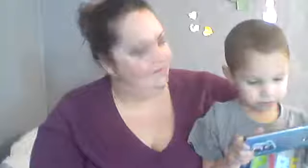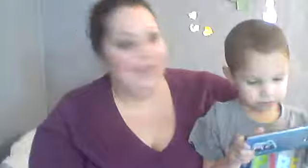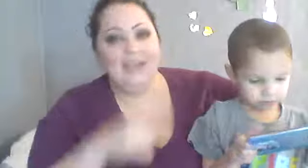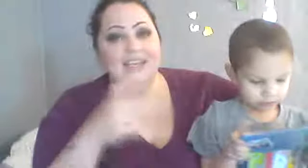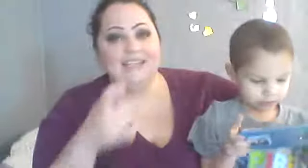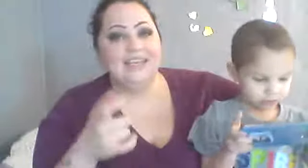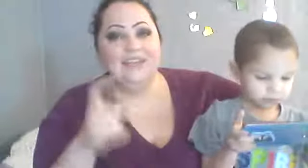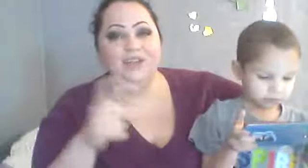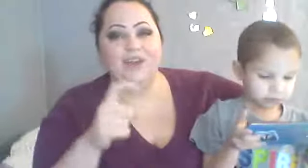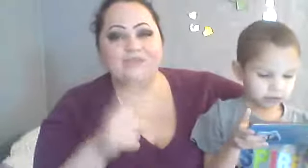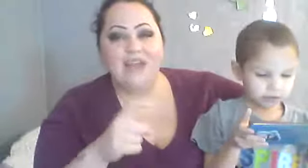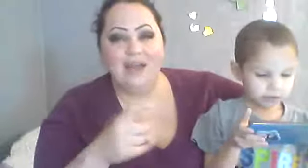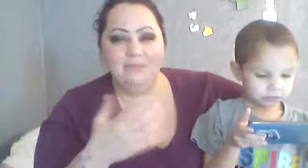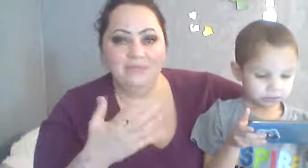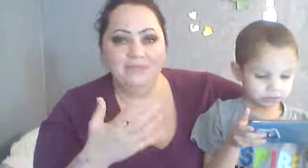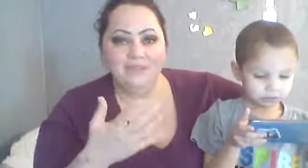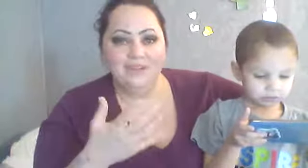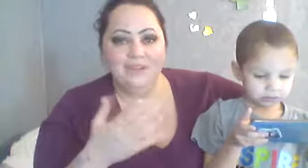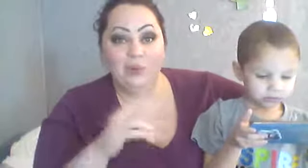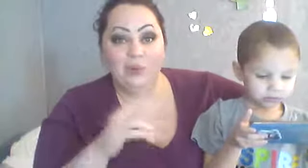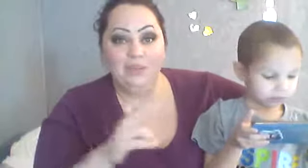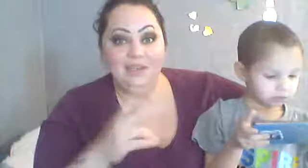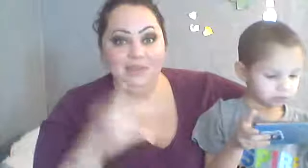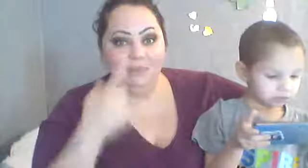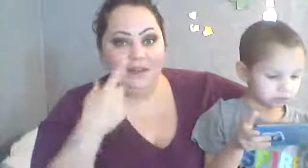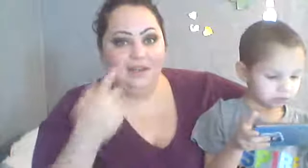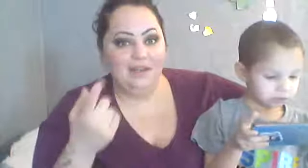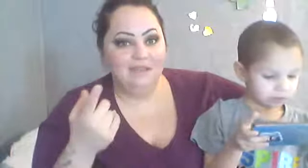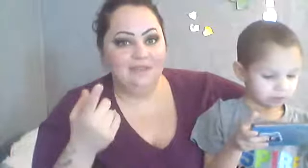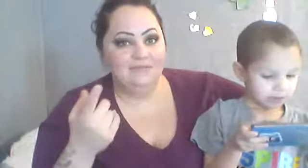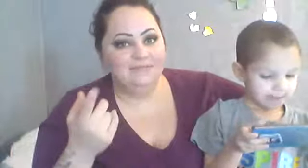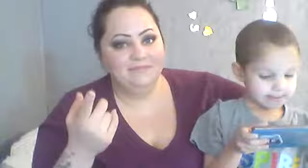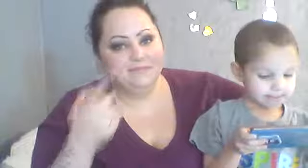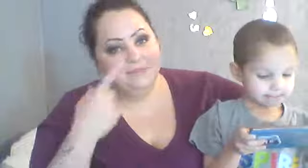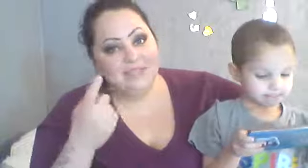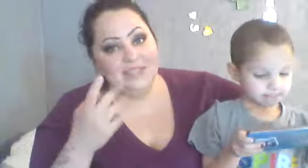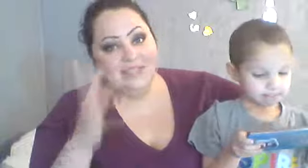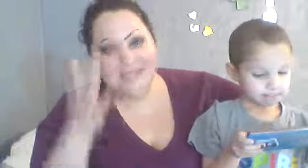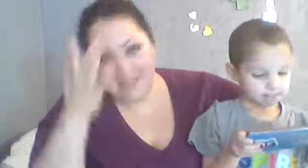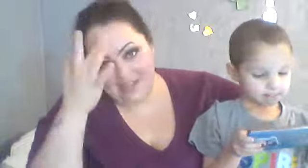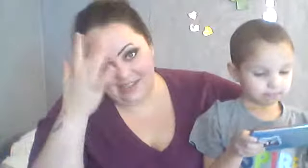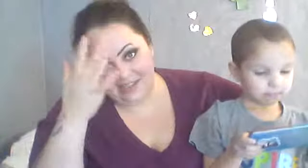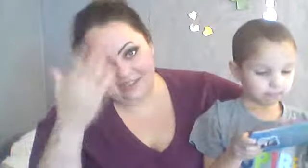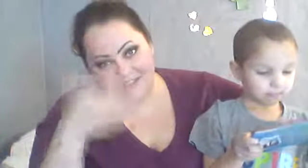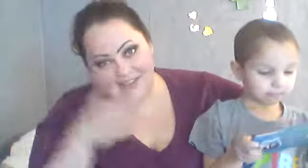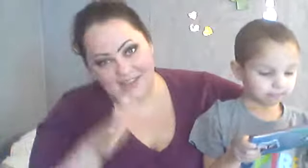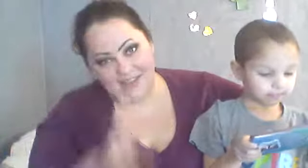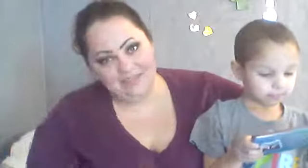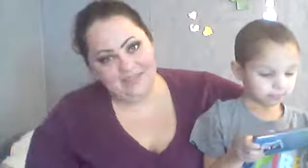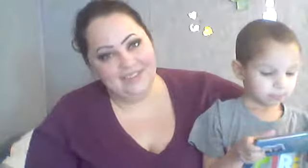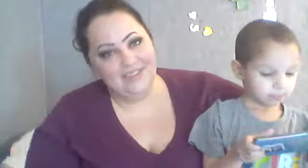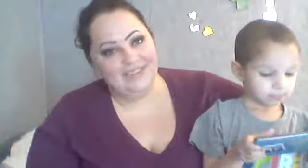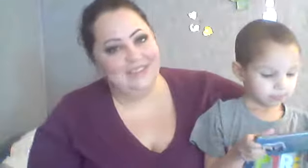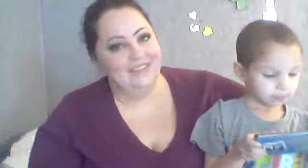He doesn't get a lot of time normally, but because he's sick, I let him.